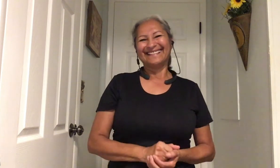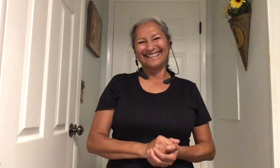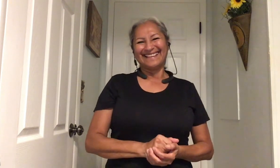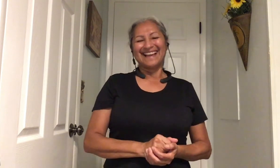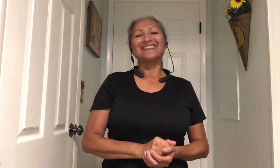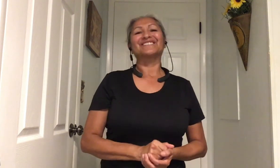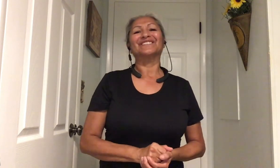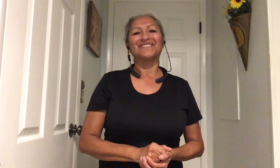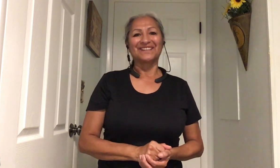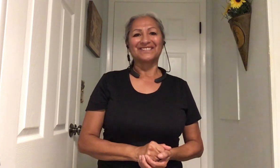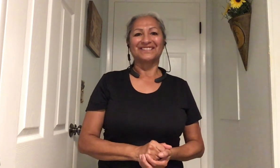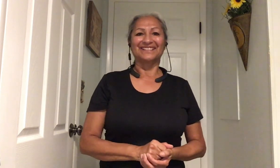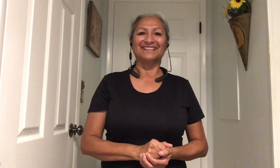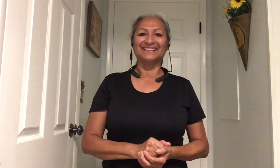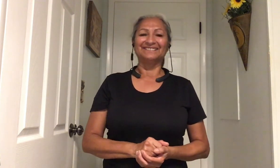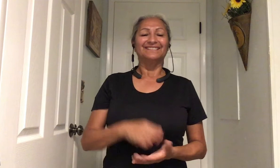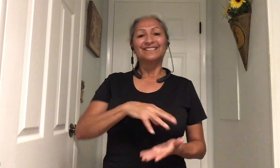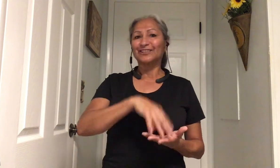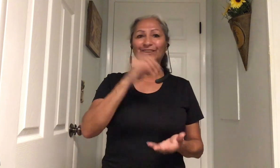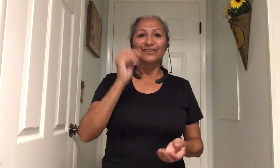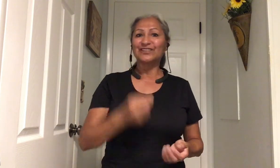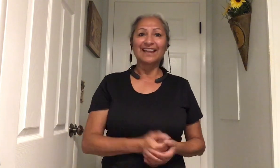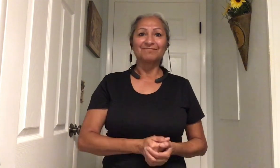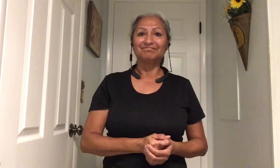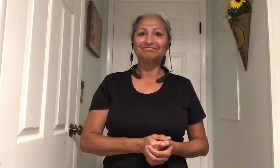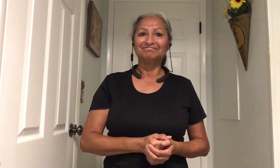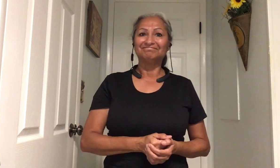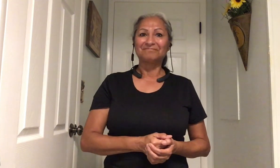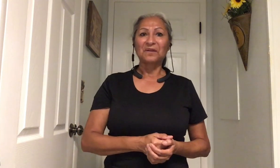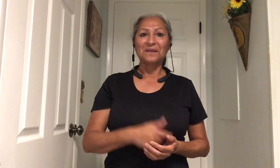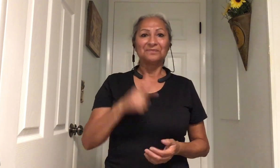okay. I just really want you to learn what you can. Okay.